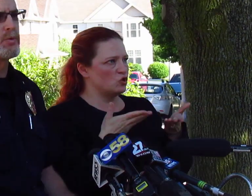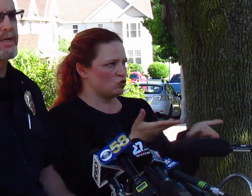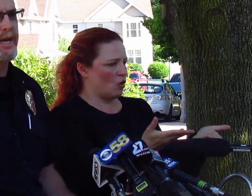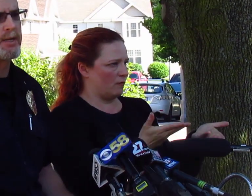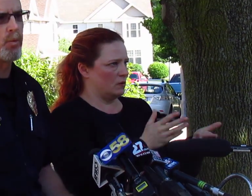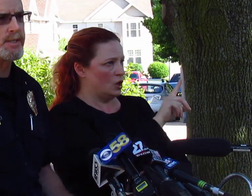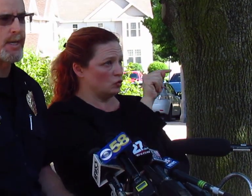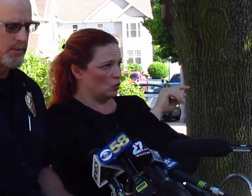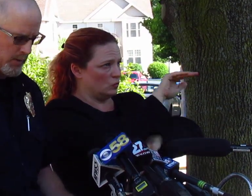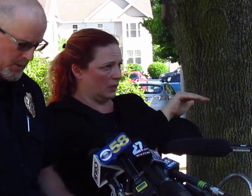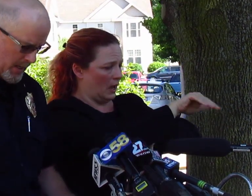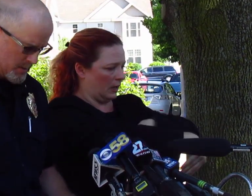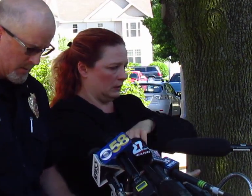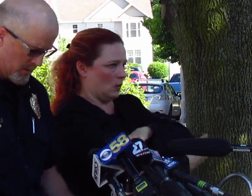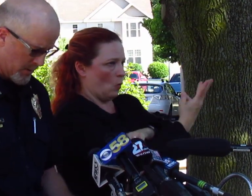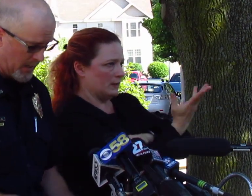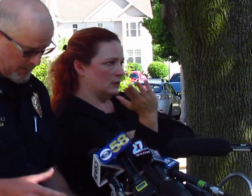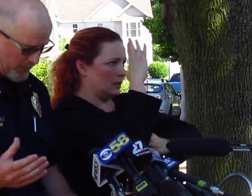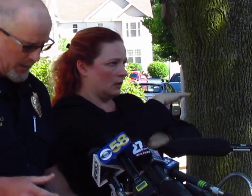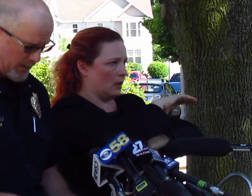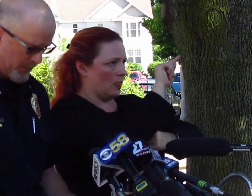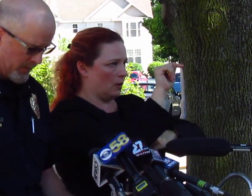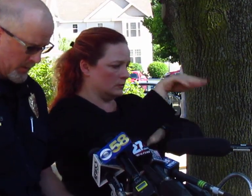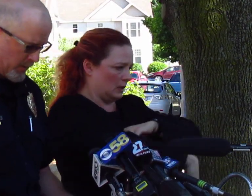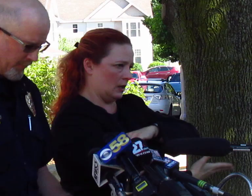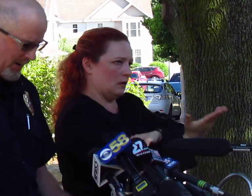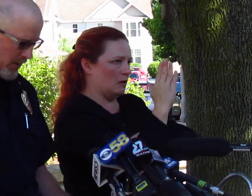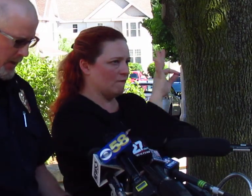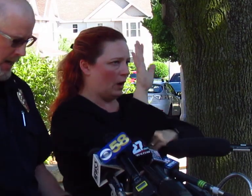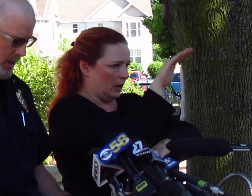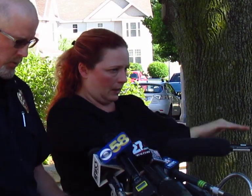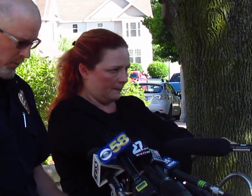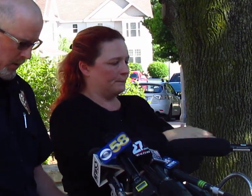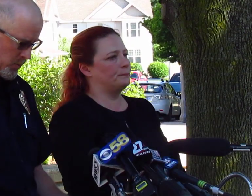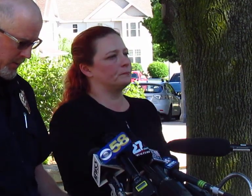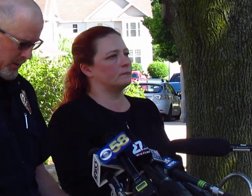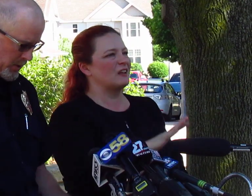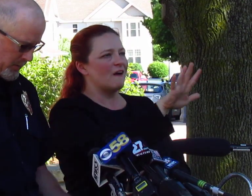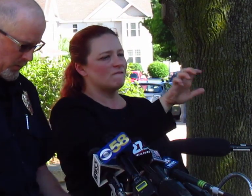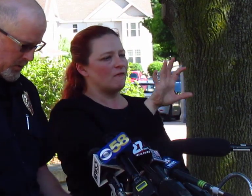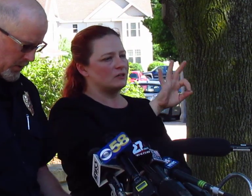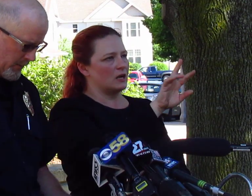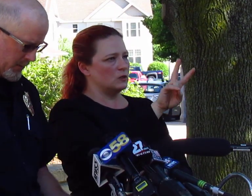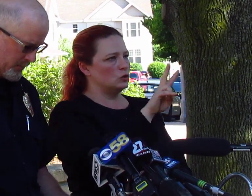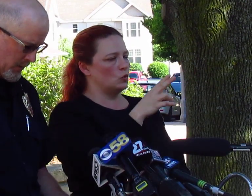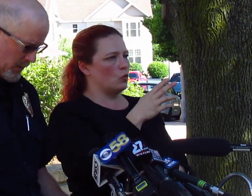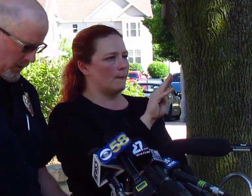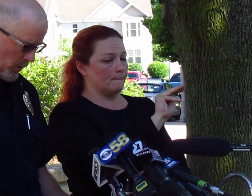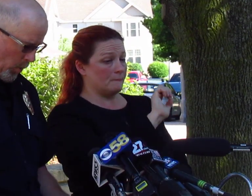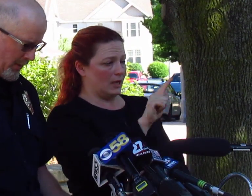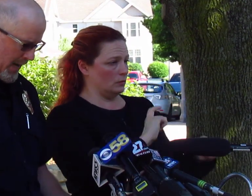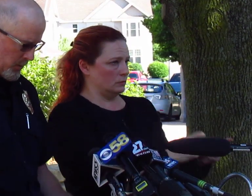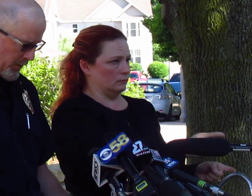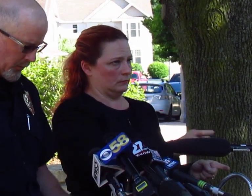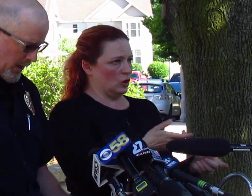would be Tuesday night into Wednesday and Thursday and into Friday. 592 meals within the shelter were served.